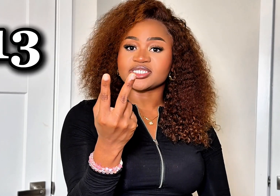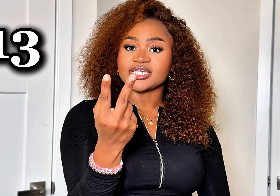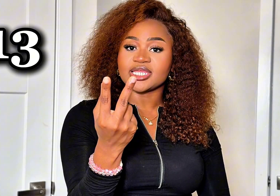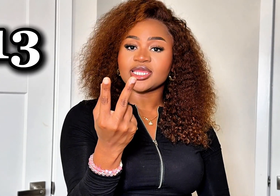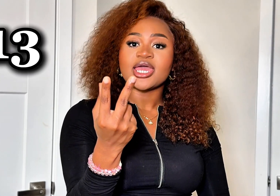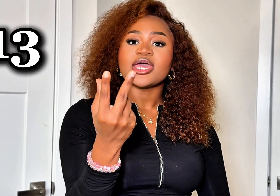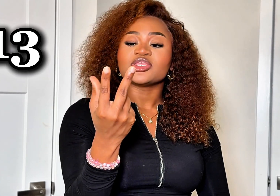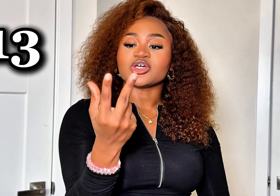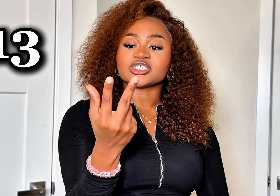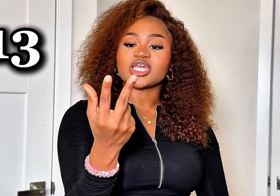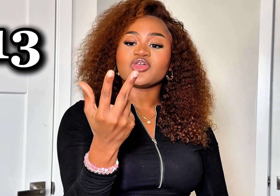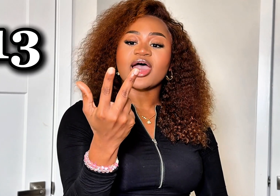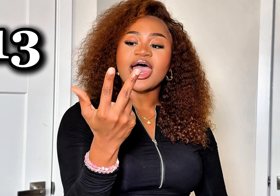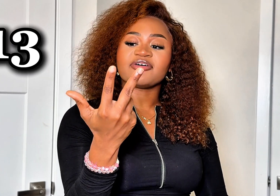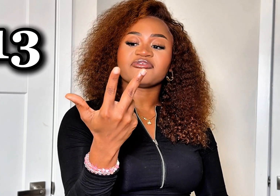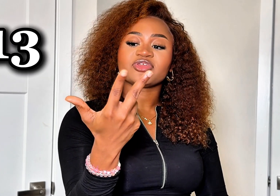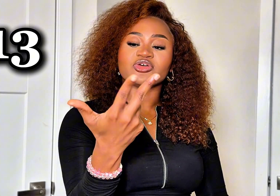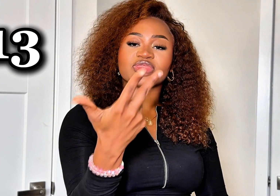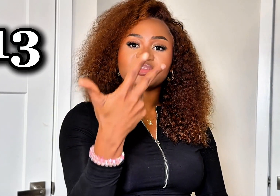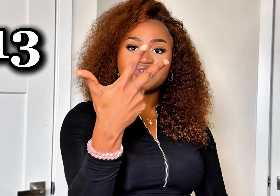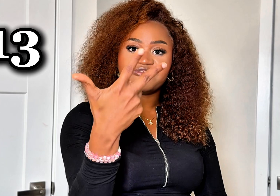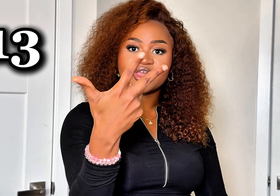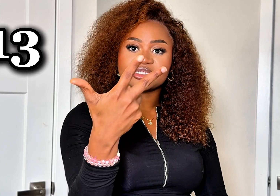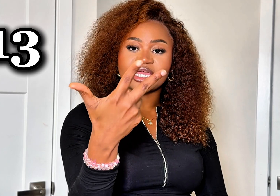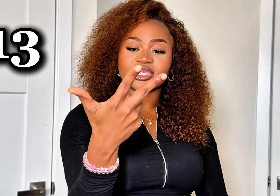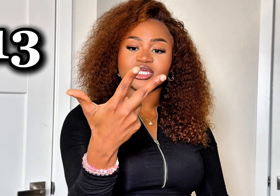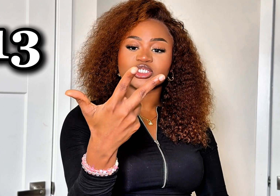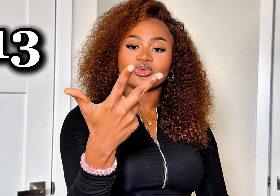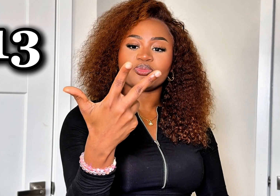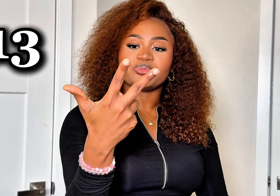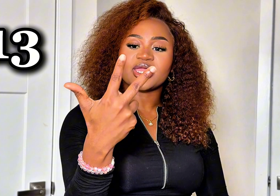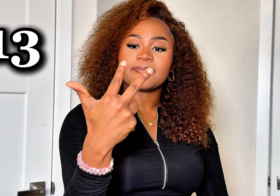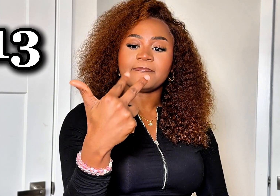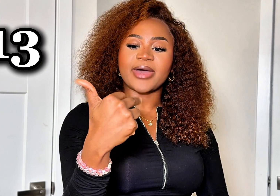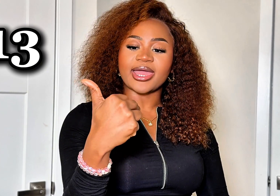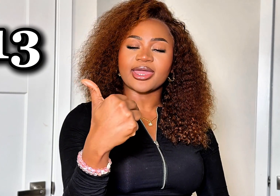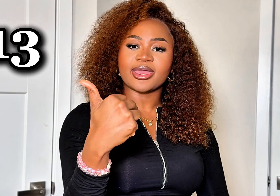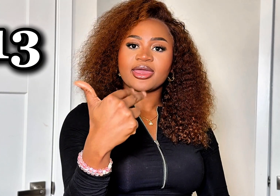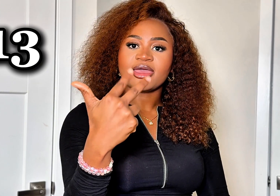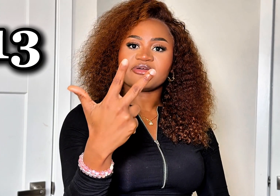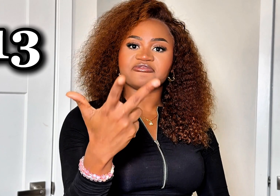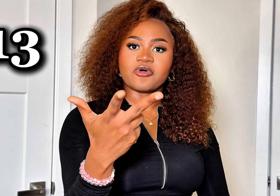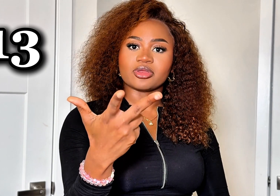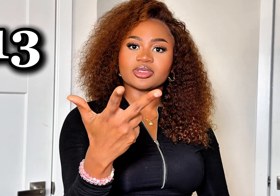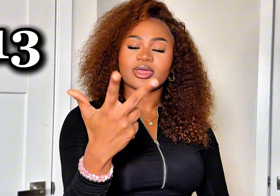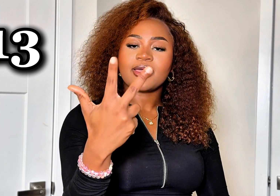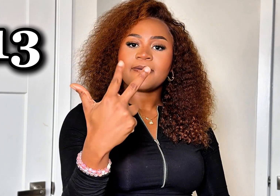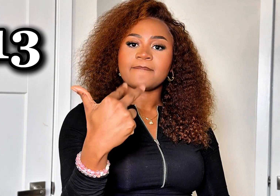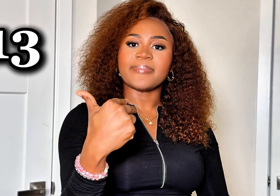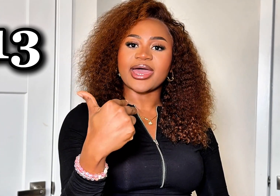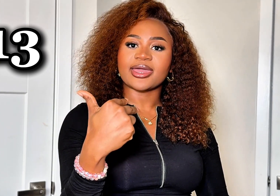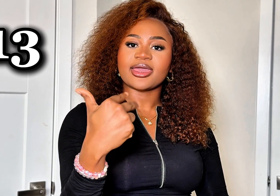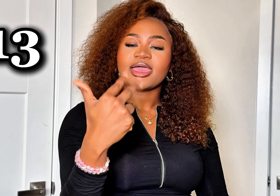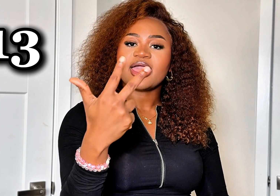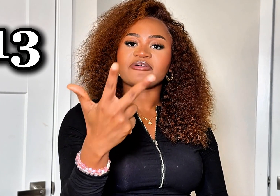13. 13, you have your 3 fingers like this. You bring it back and forth. Back and